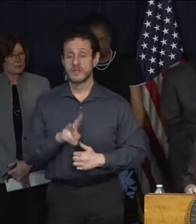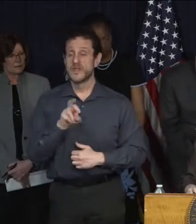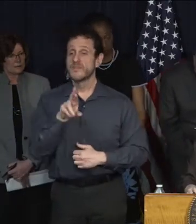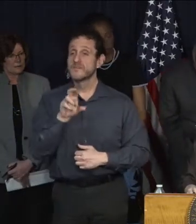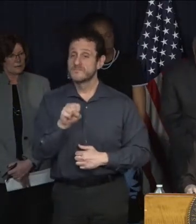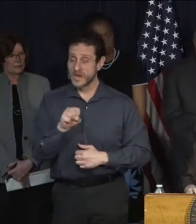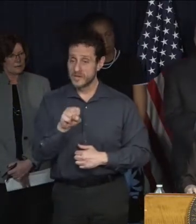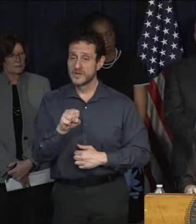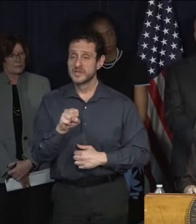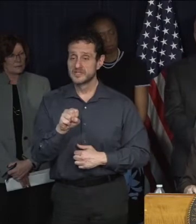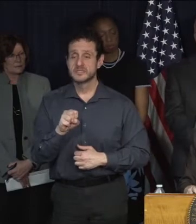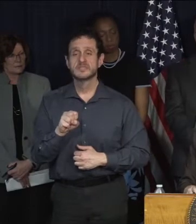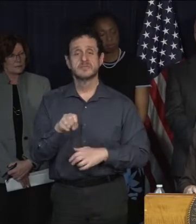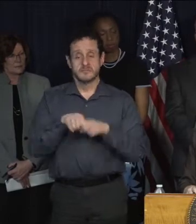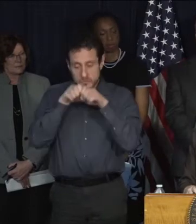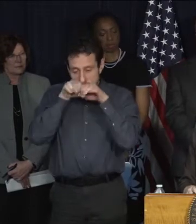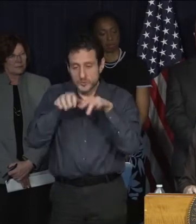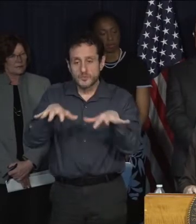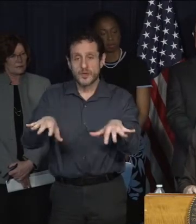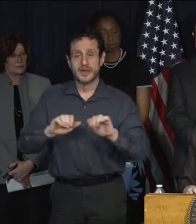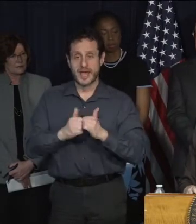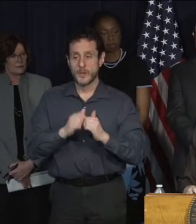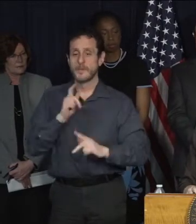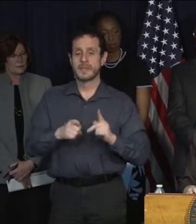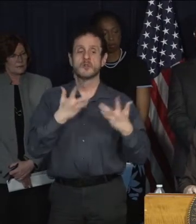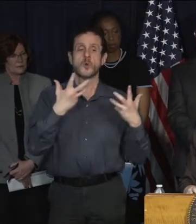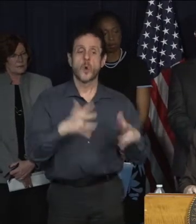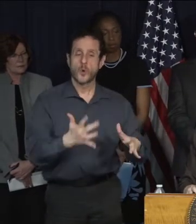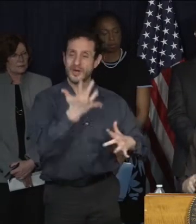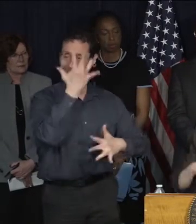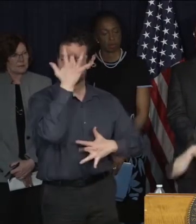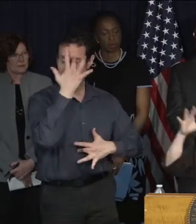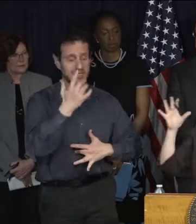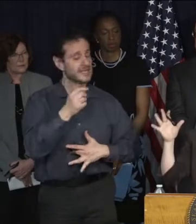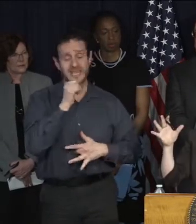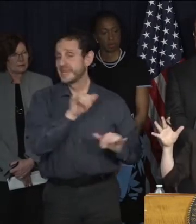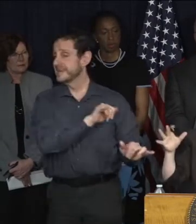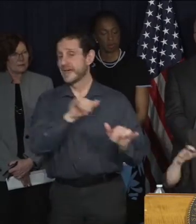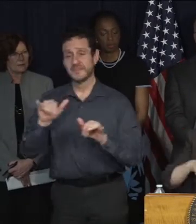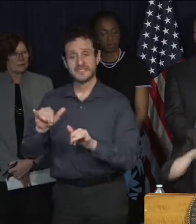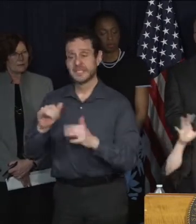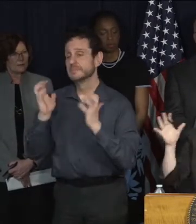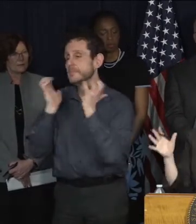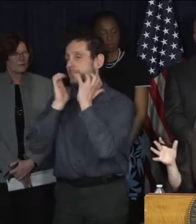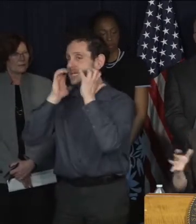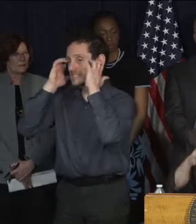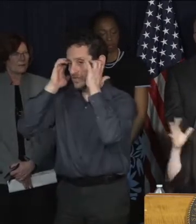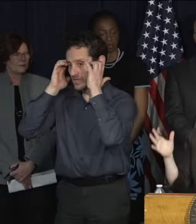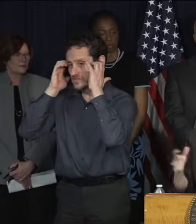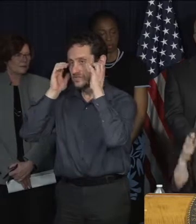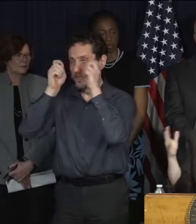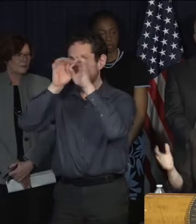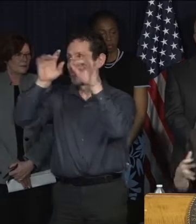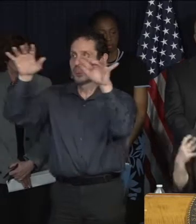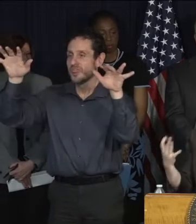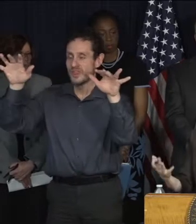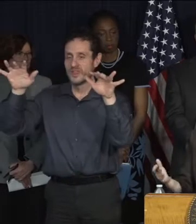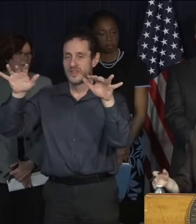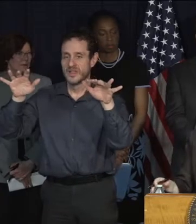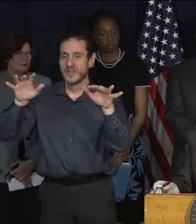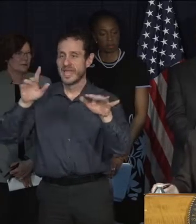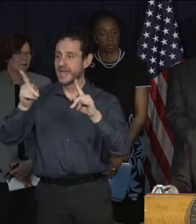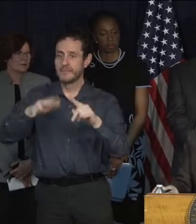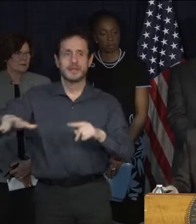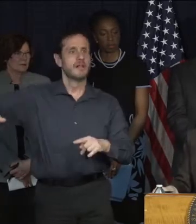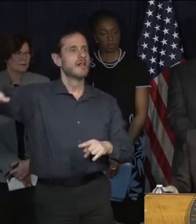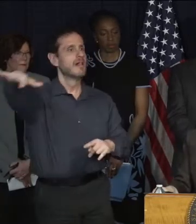by symptomatic individuals. This is not like measles, where it is airborne, and even people who are not close contacts can